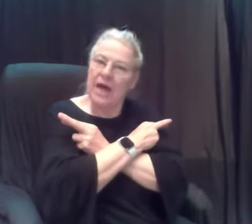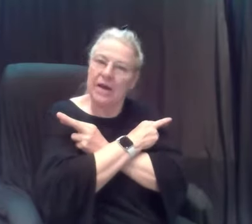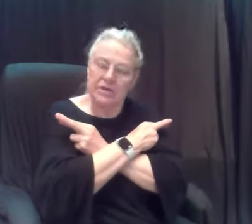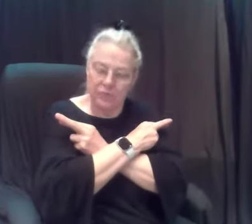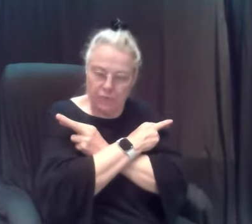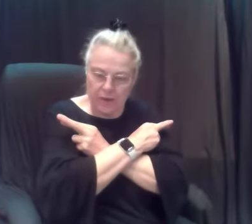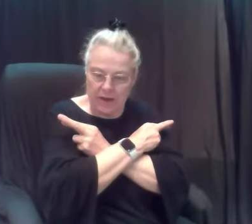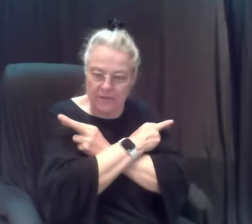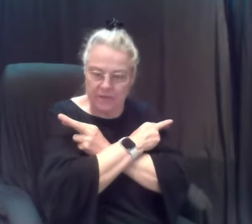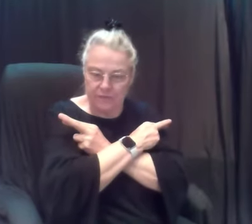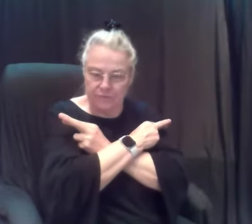is rest.